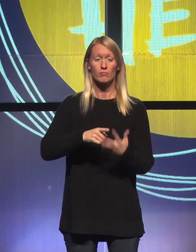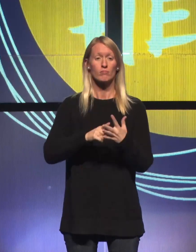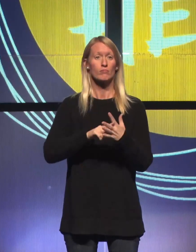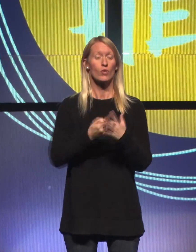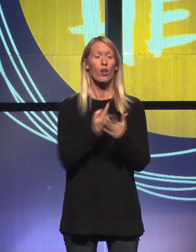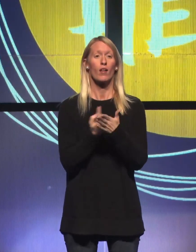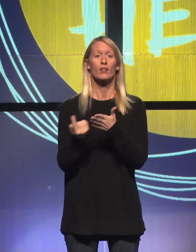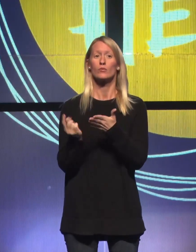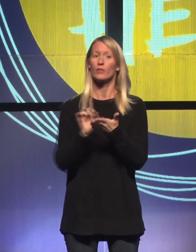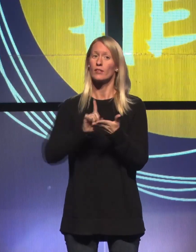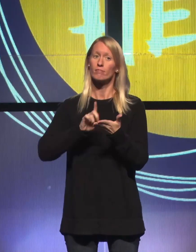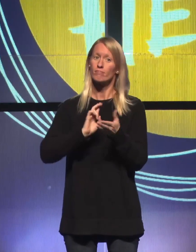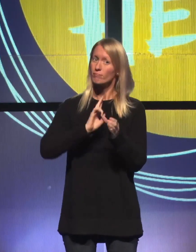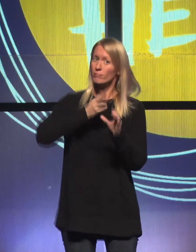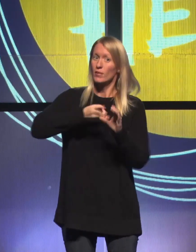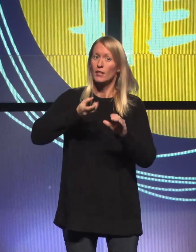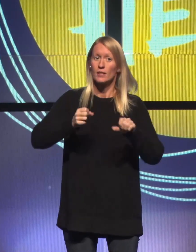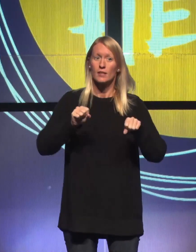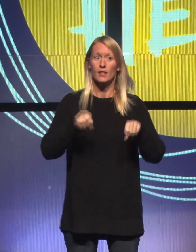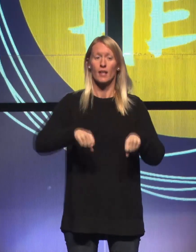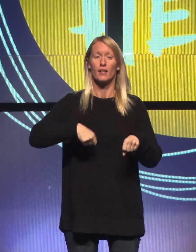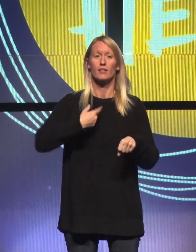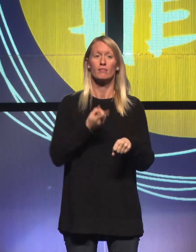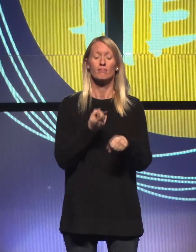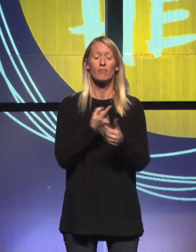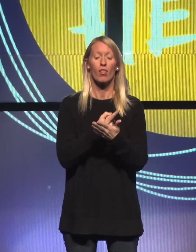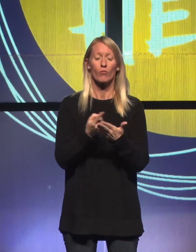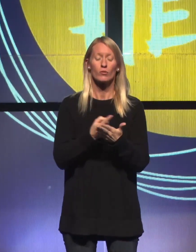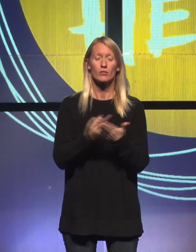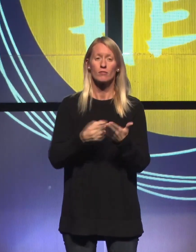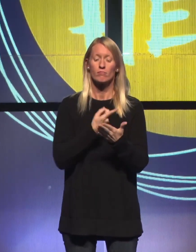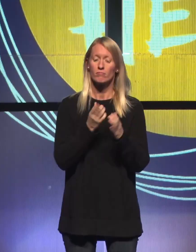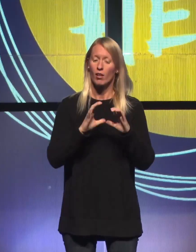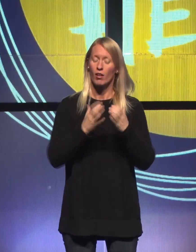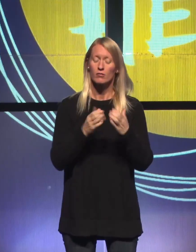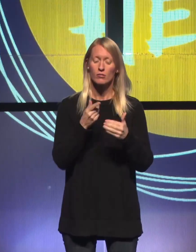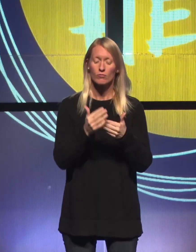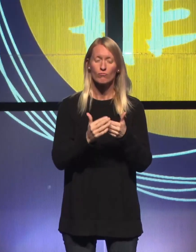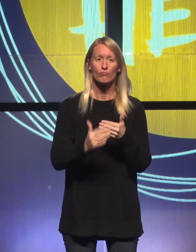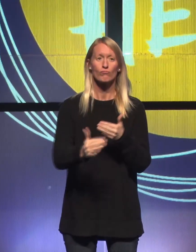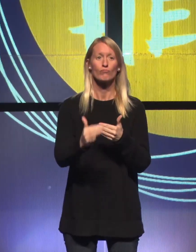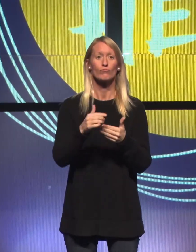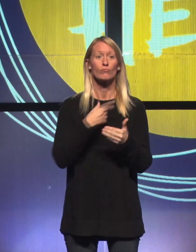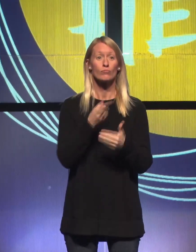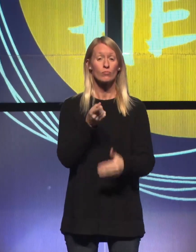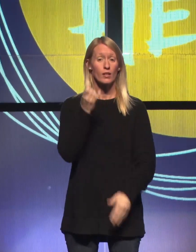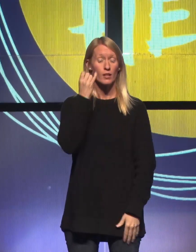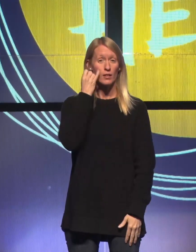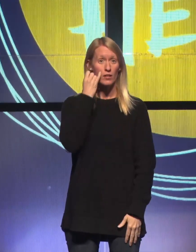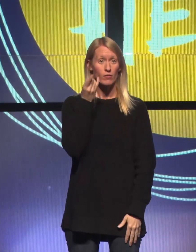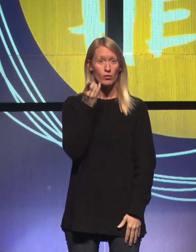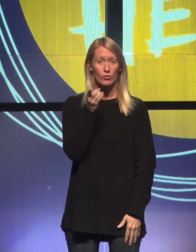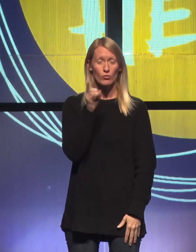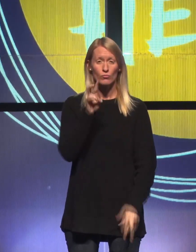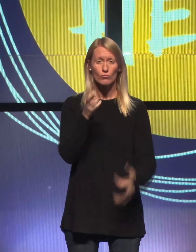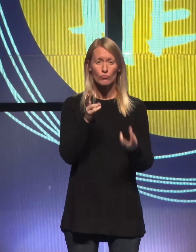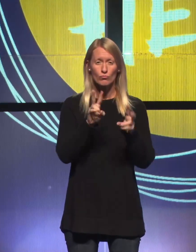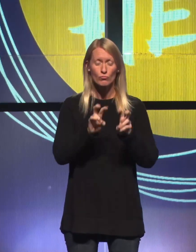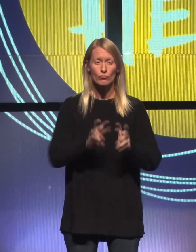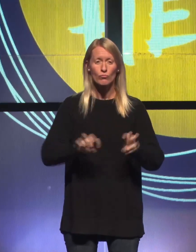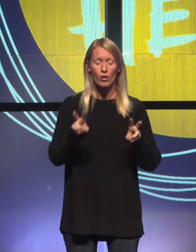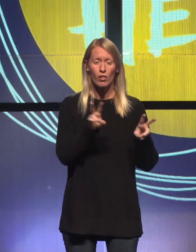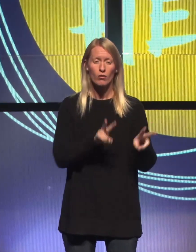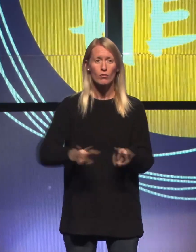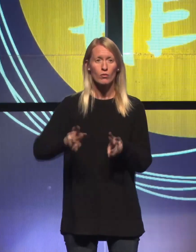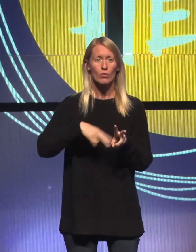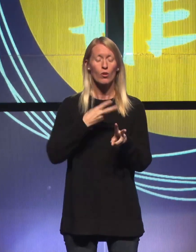and classes that we have going on throughout the week. And if you're looking for more details, you can just go onto your